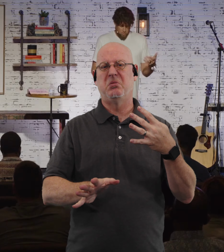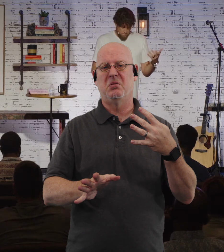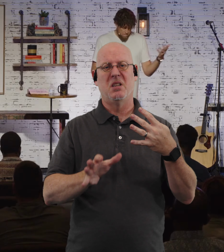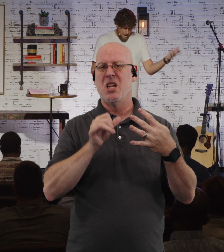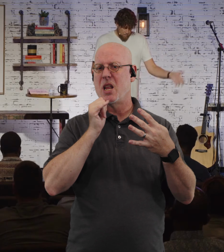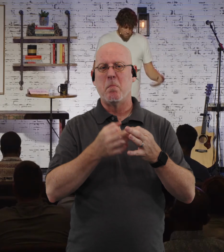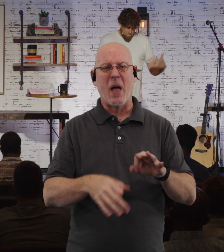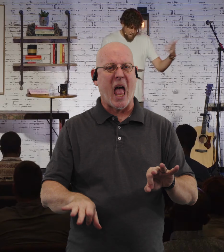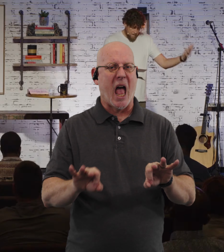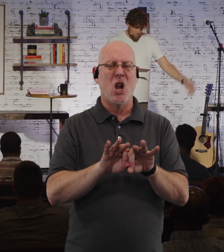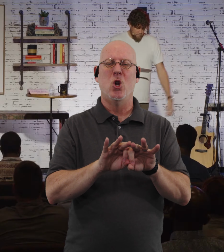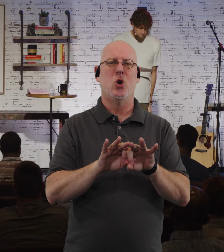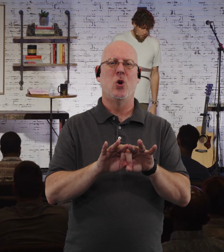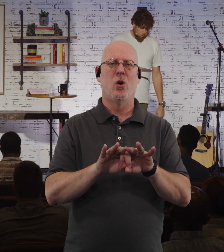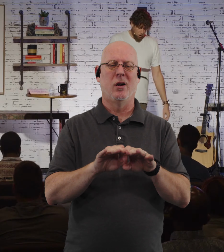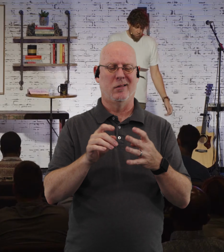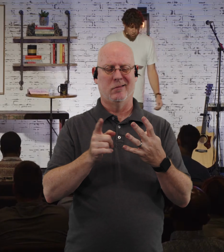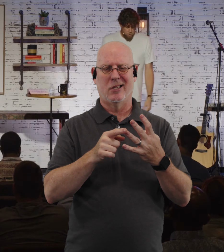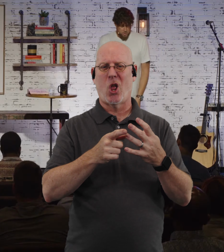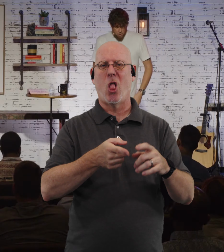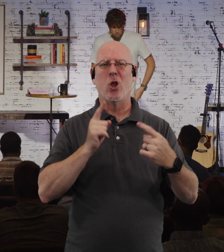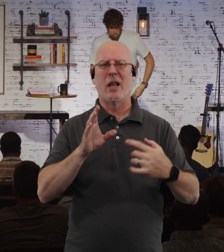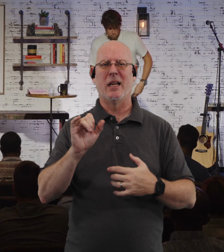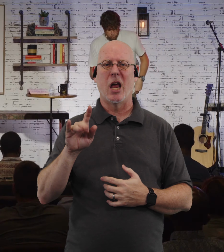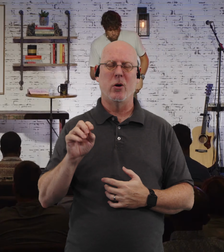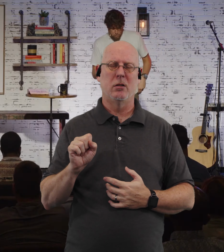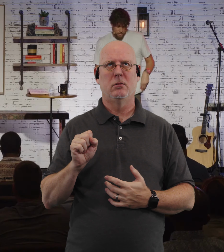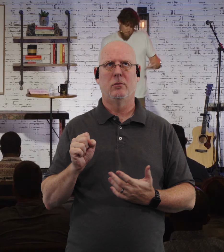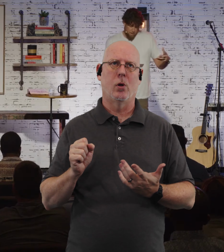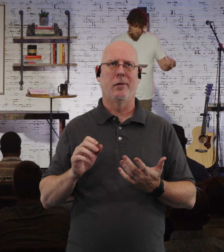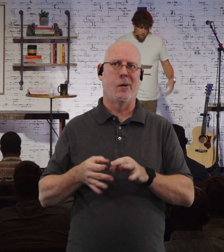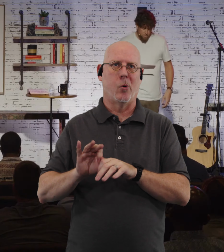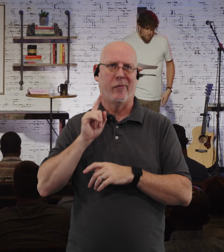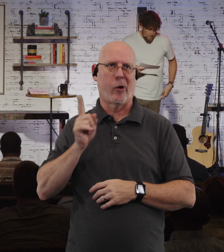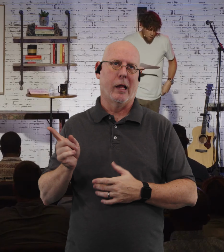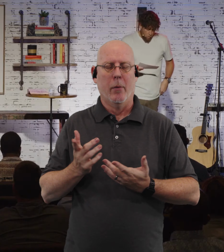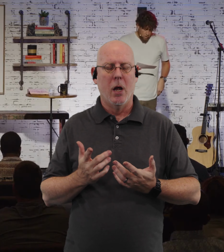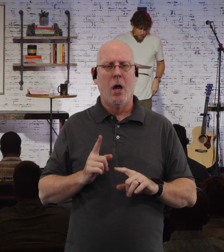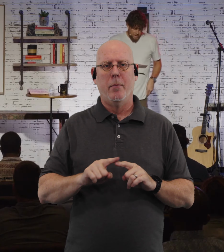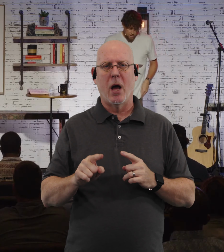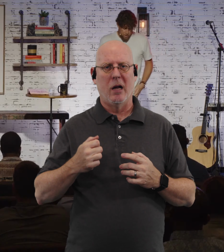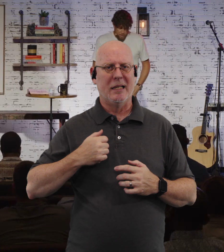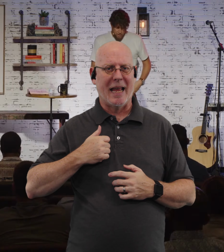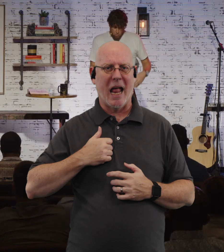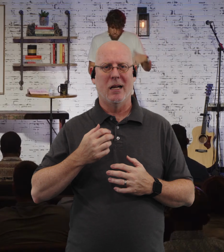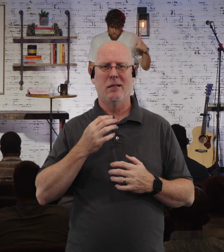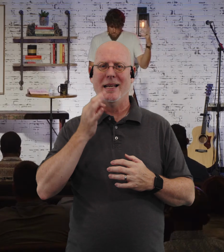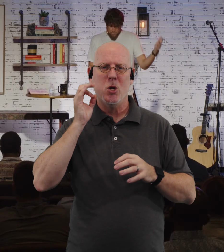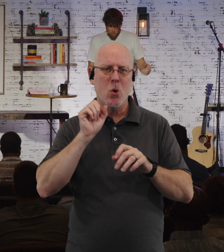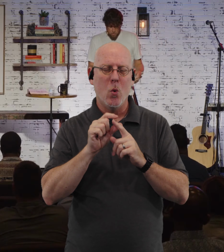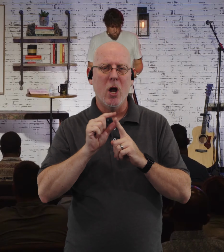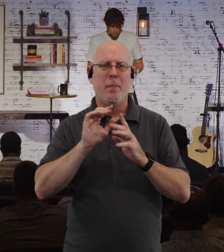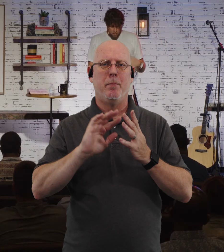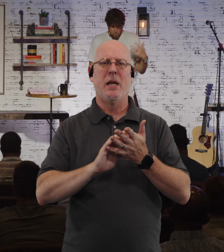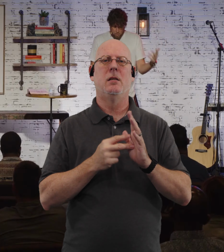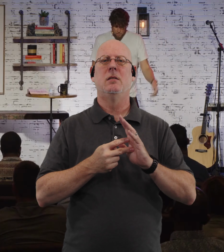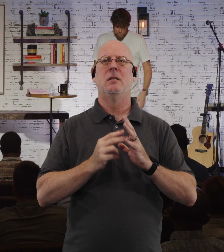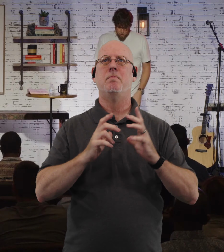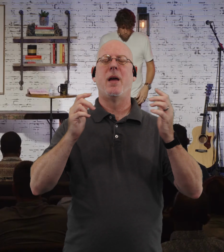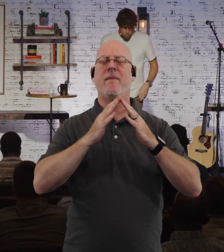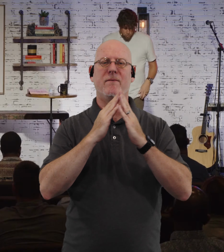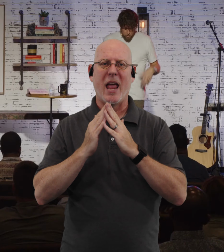They don't really matter. It doesn't matter that Mel Blanc was allergic to carrots, or I guess it mattered for him, or that Canada is an Indian word meaning big village, or that an